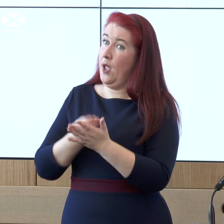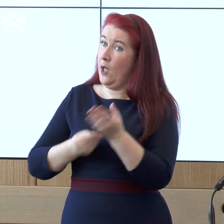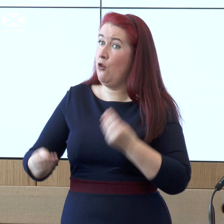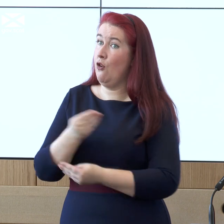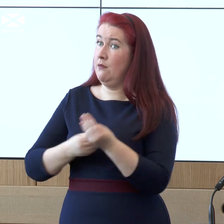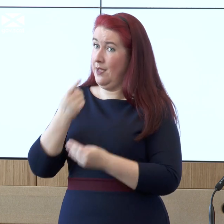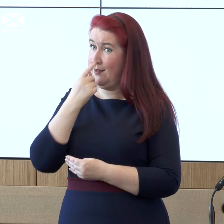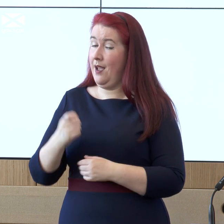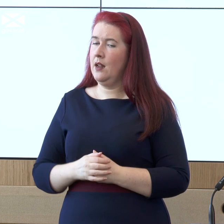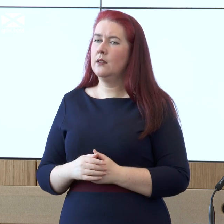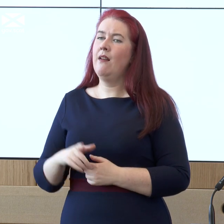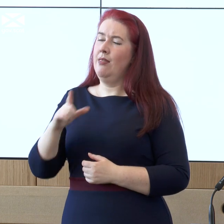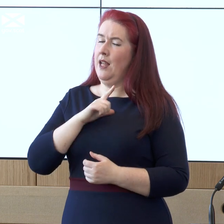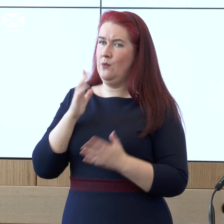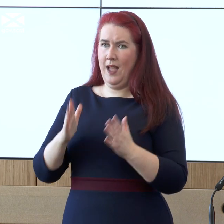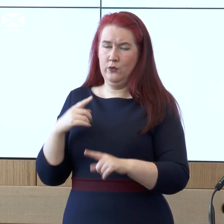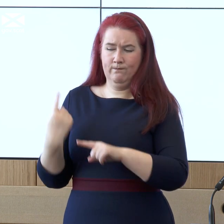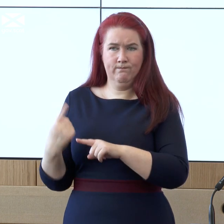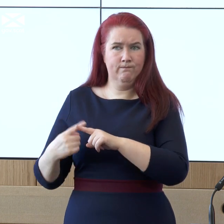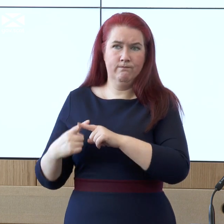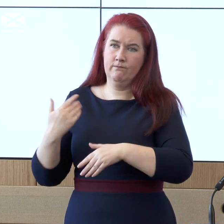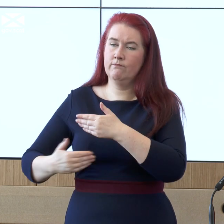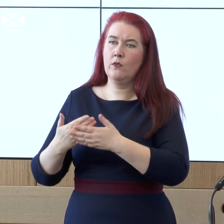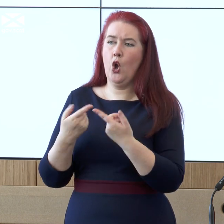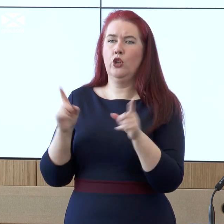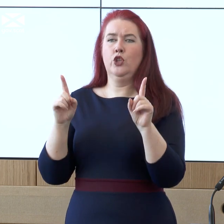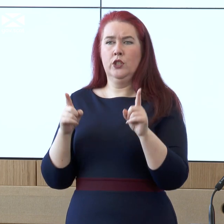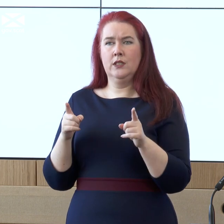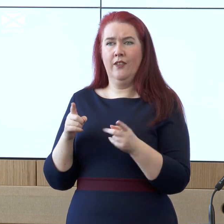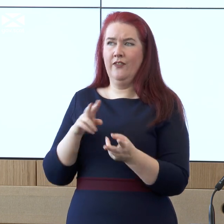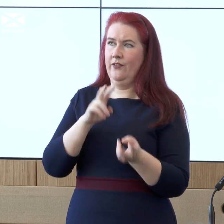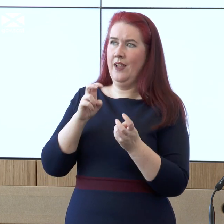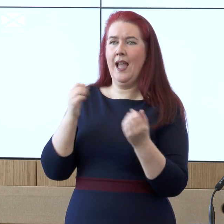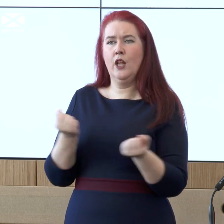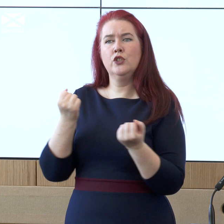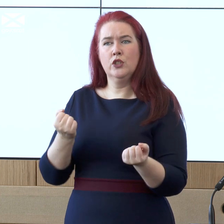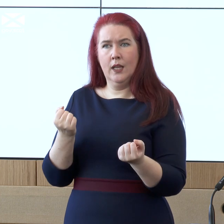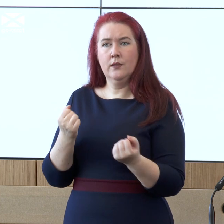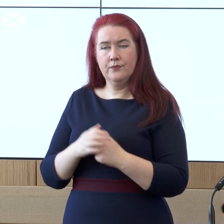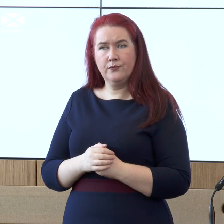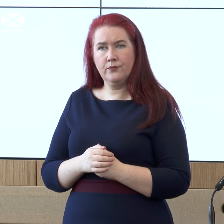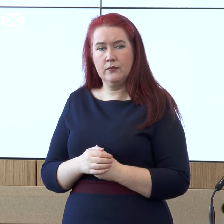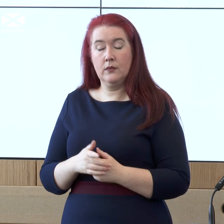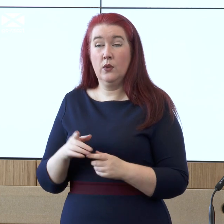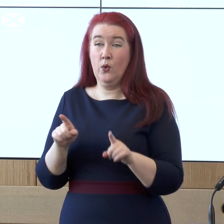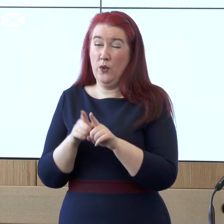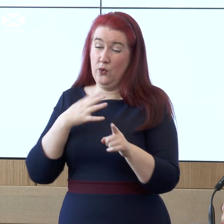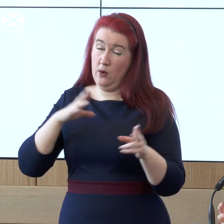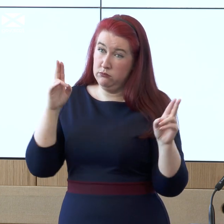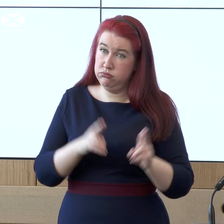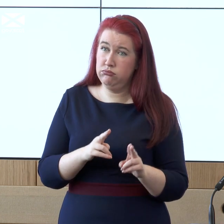vital that we accelerate the development of alternative sources of energy. We must do so, of course, to reduce reliance on